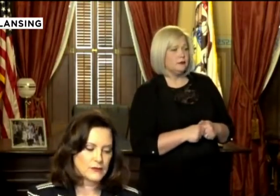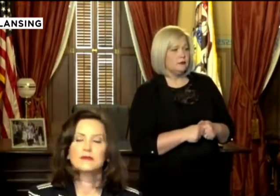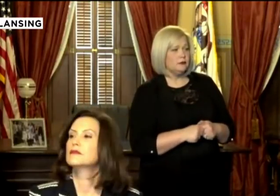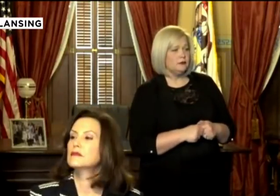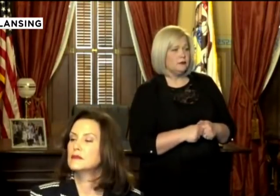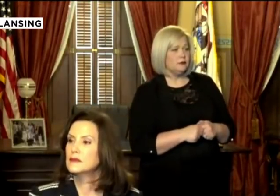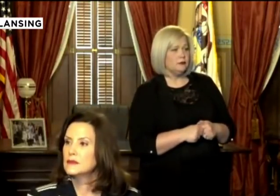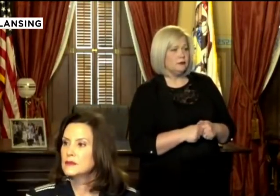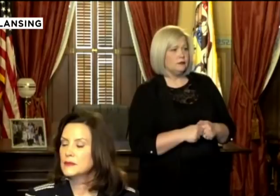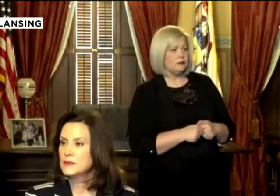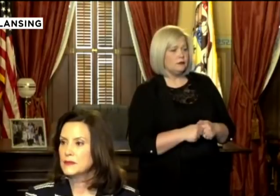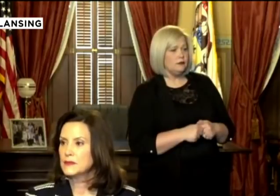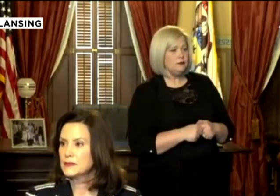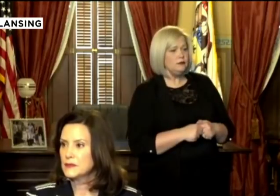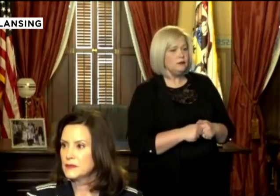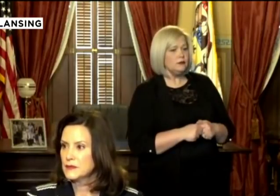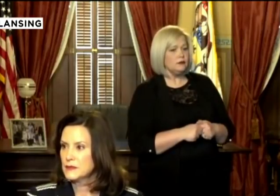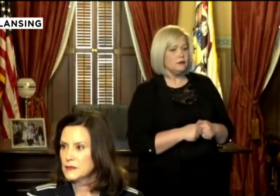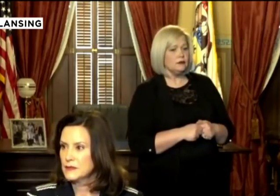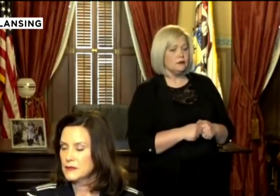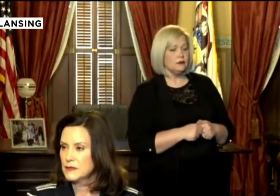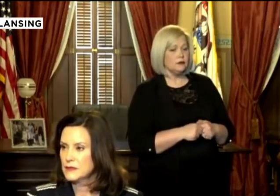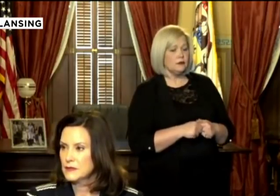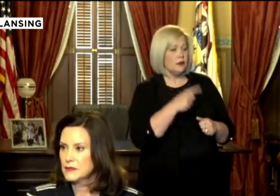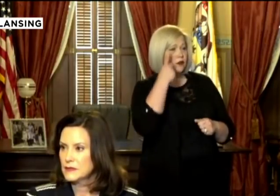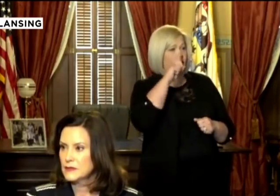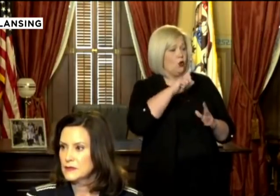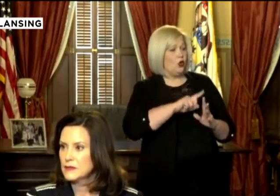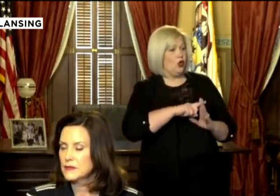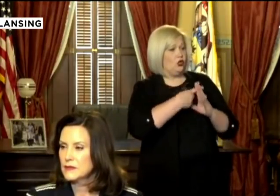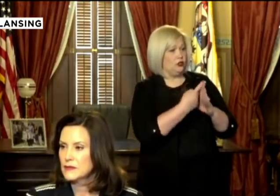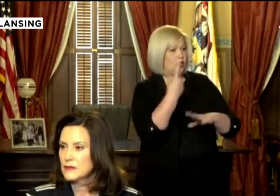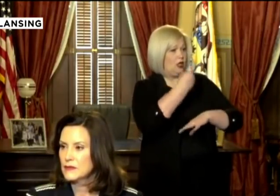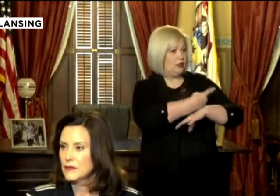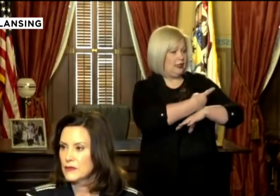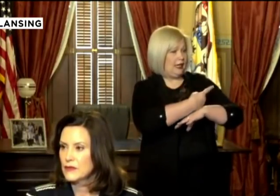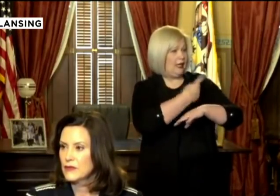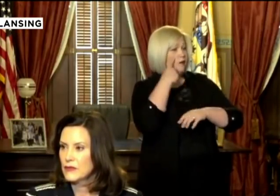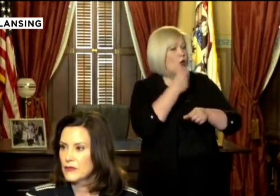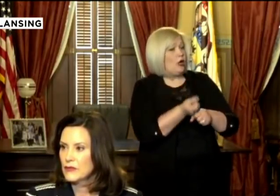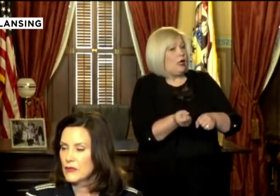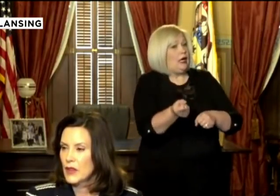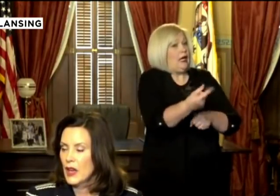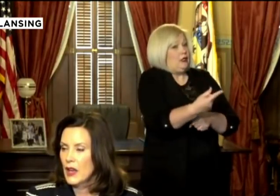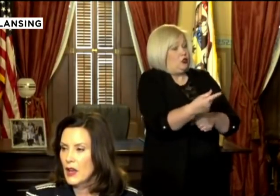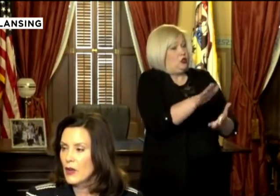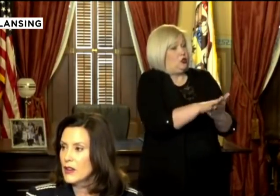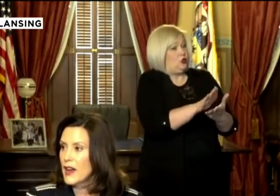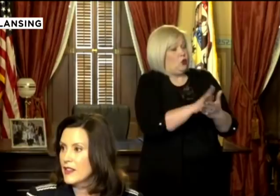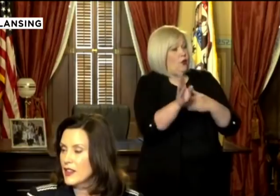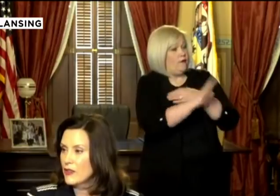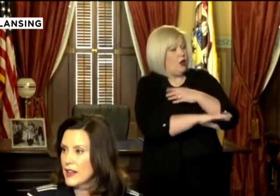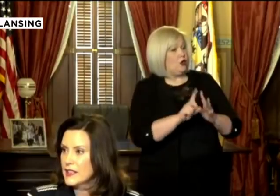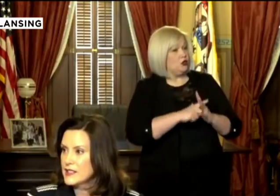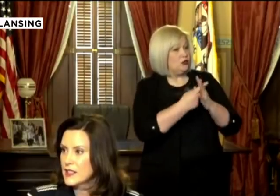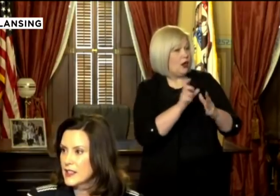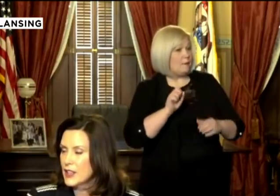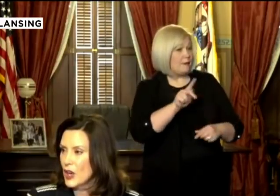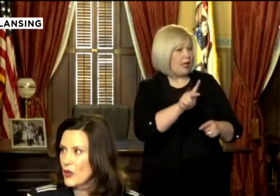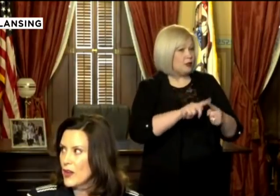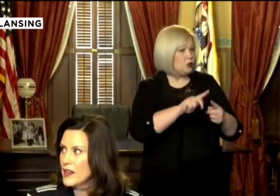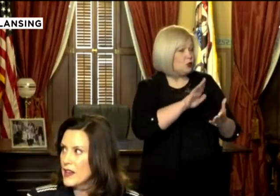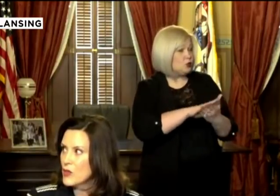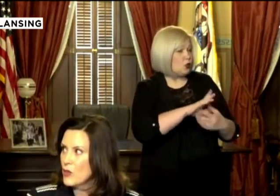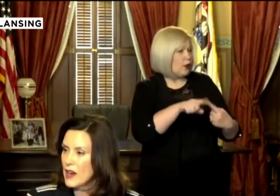What are you thinking about in terms of a start date for the coming school year? Well, I think, Rick,